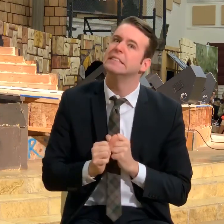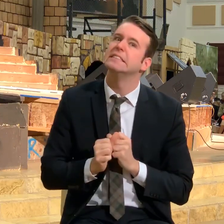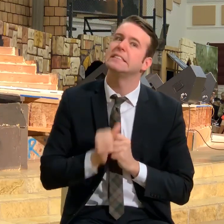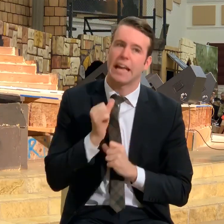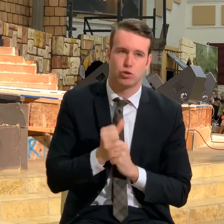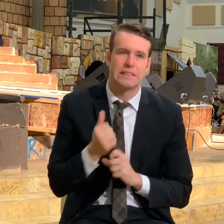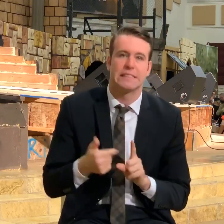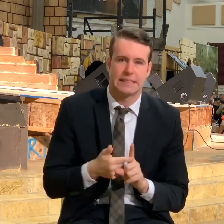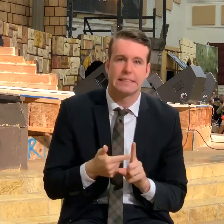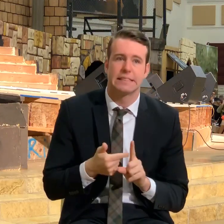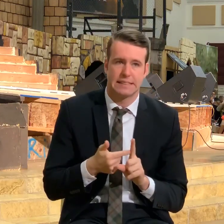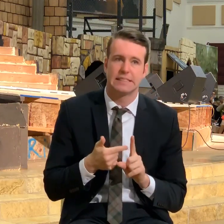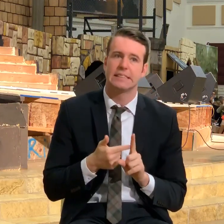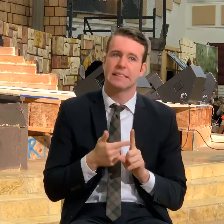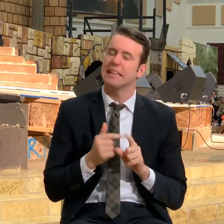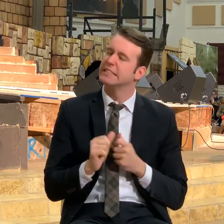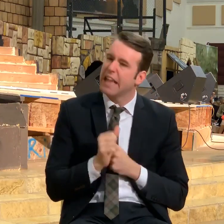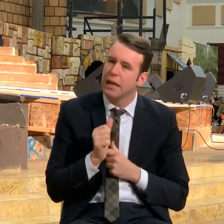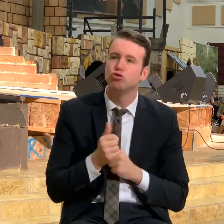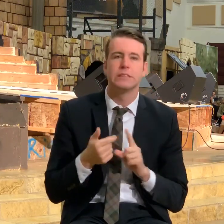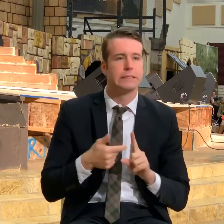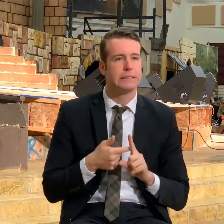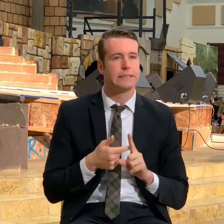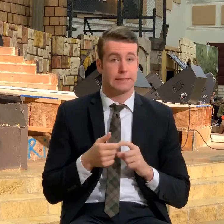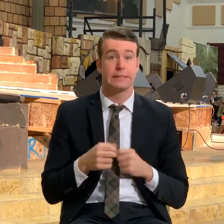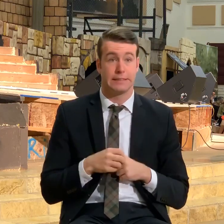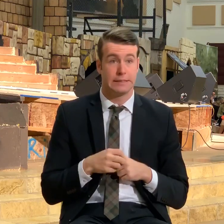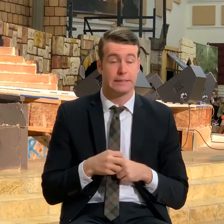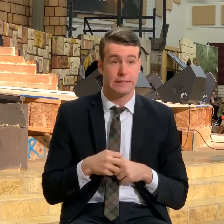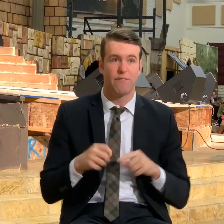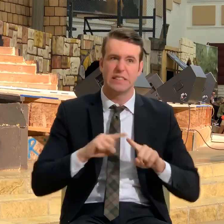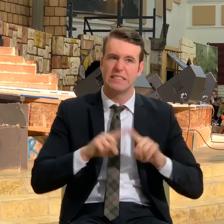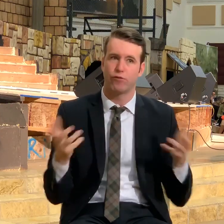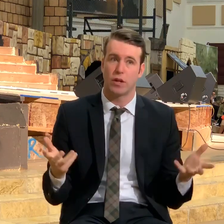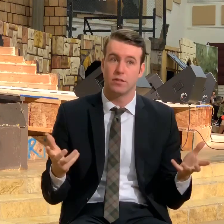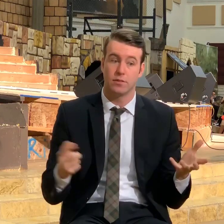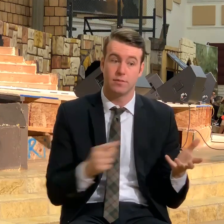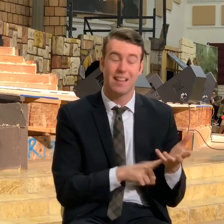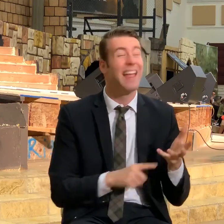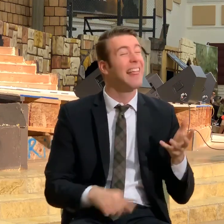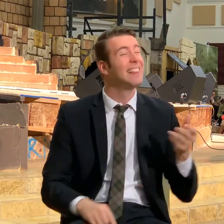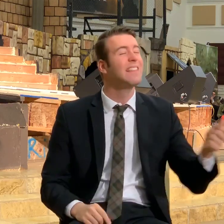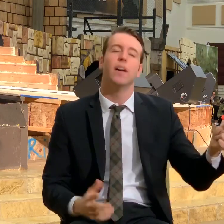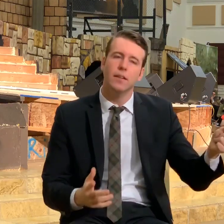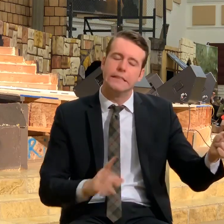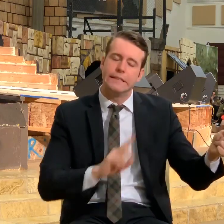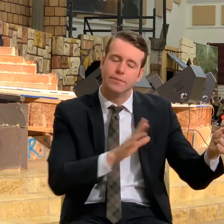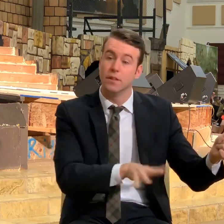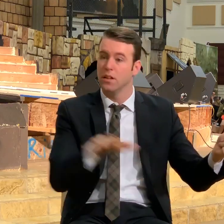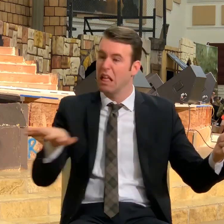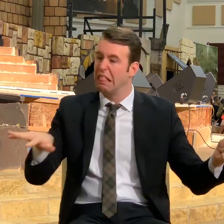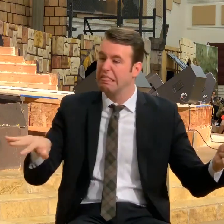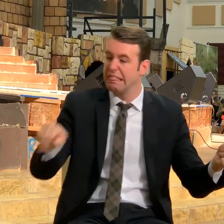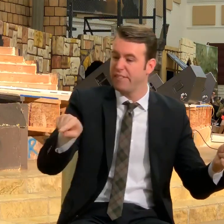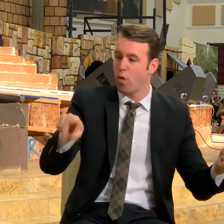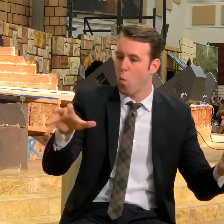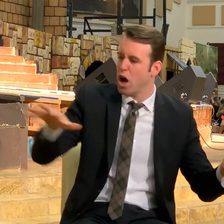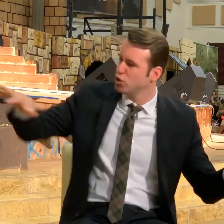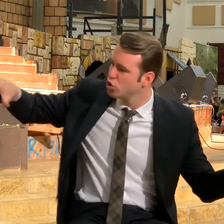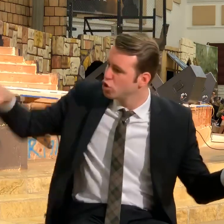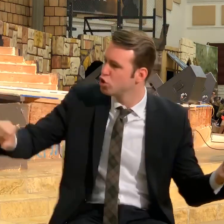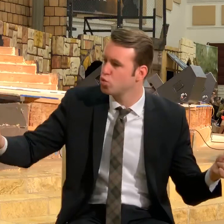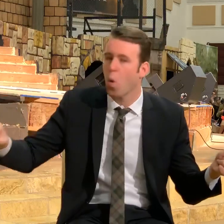in. Very dangerous place. There are some that don't just leave. They leave with the intent to